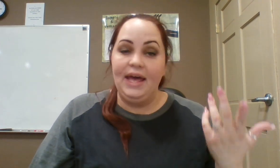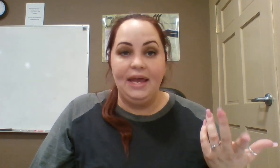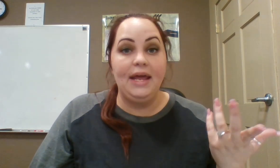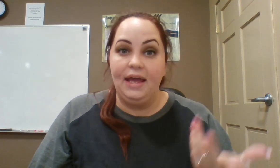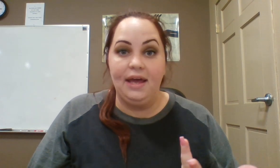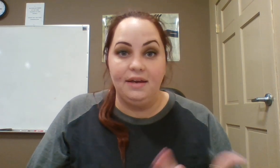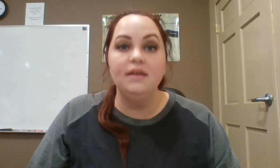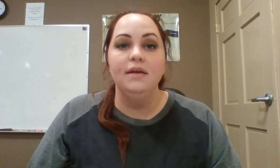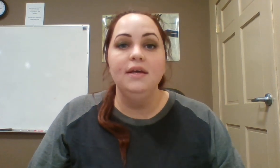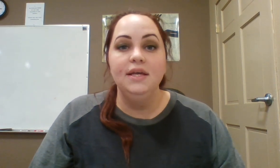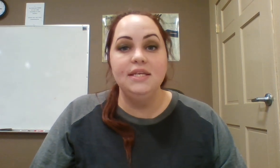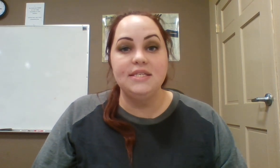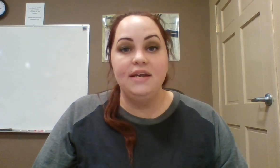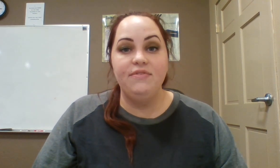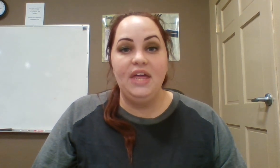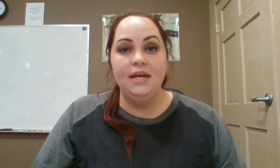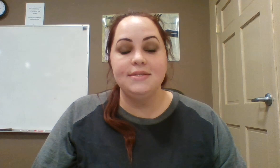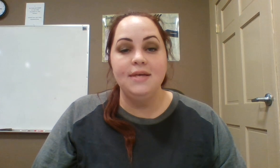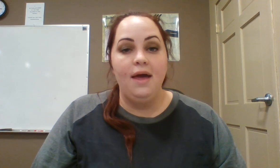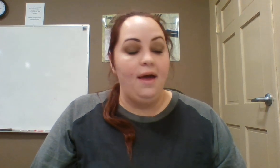head, hand, these kind of things.